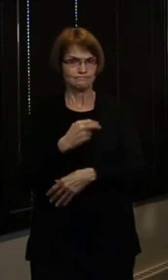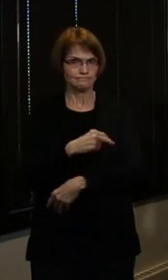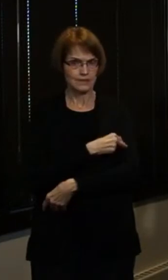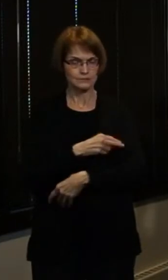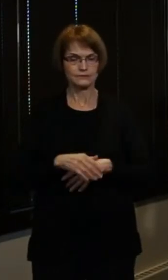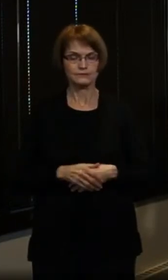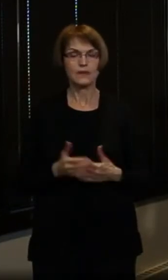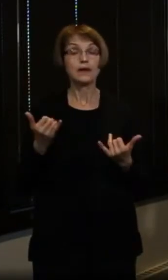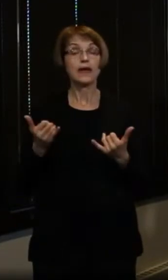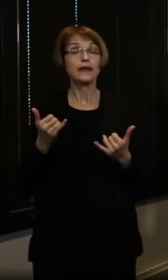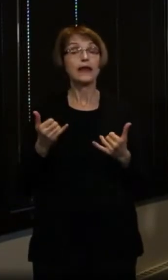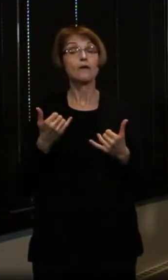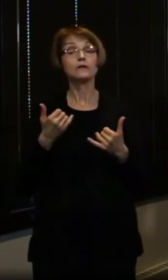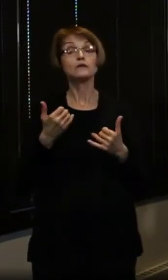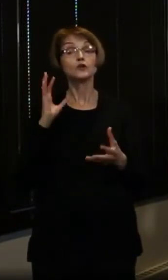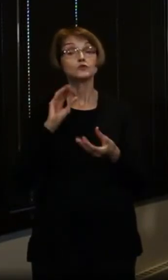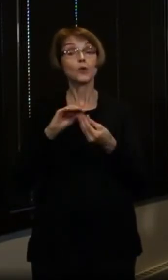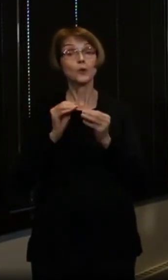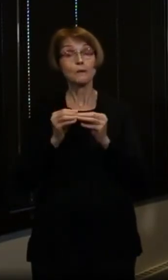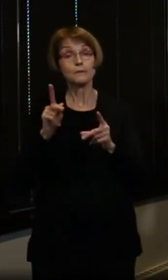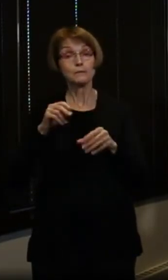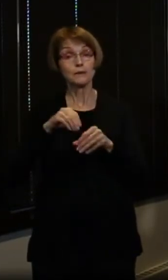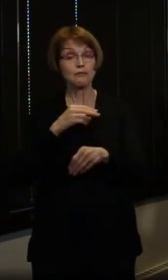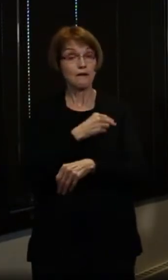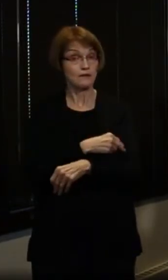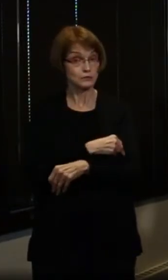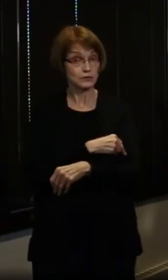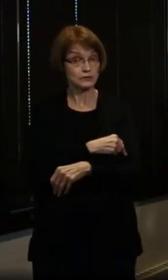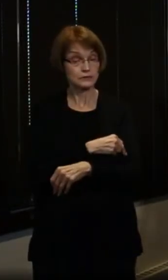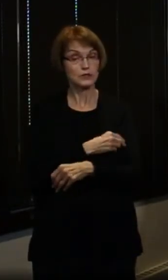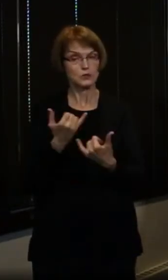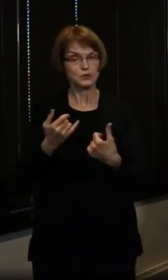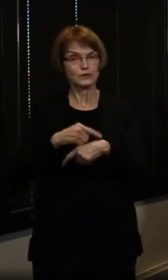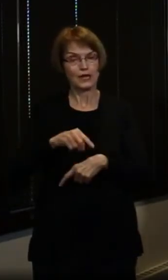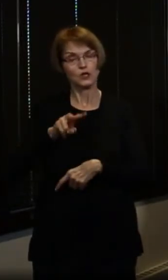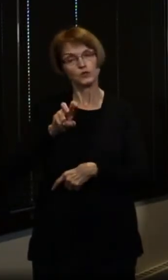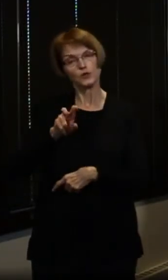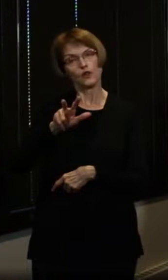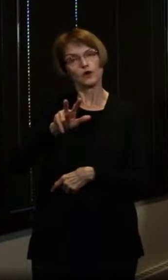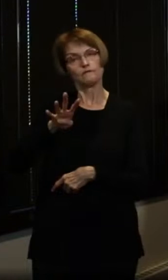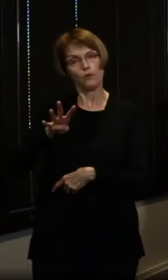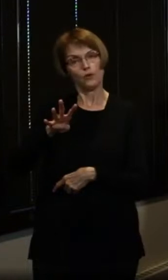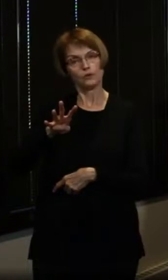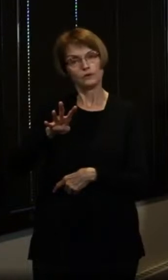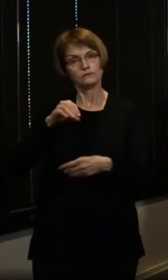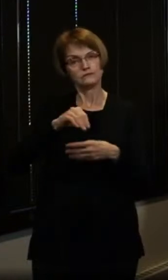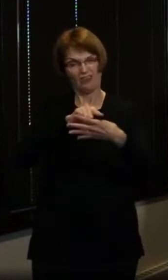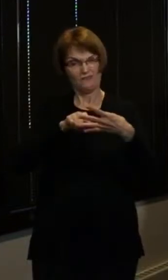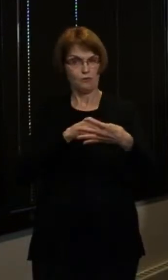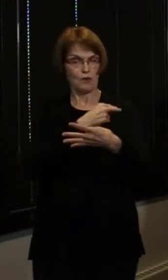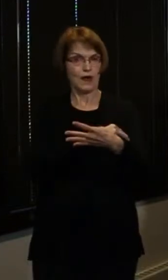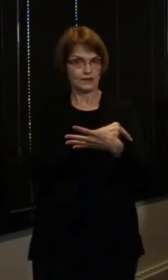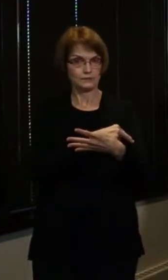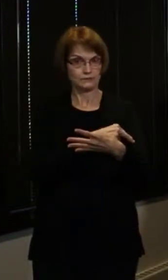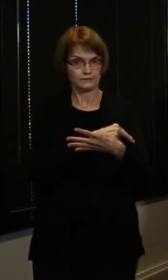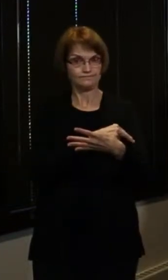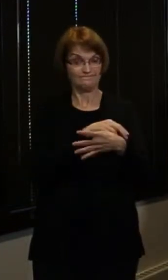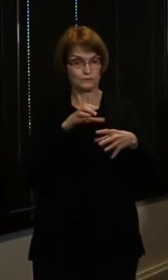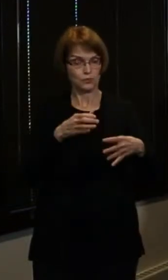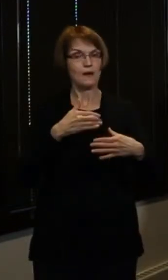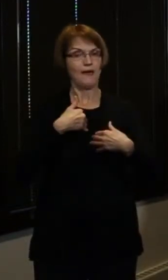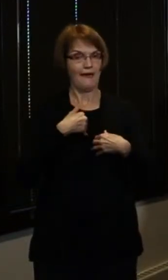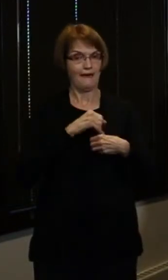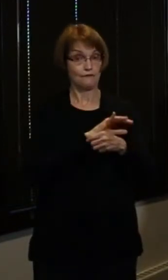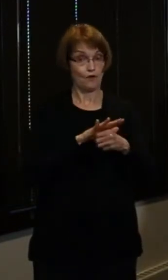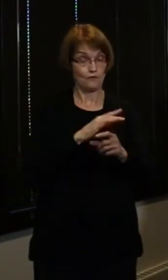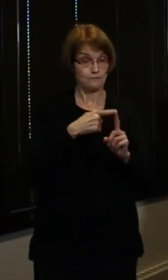Moving on to our hospitalizations, today we're reporting 234 patients in our task force hospitals that are COVID positive, and